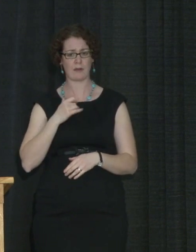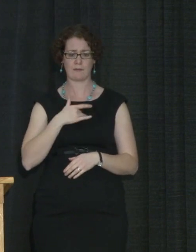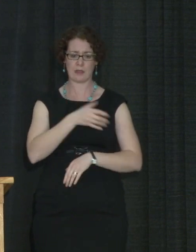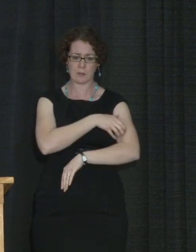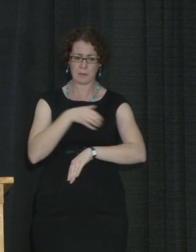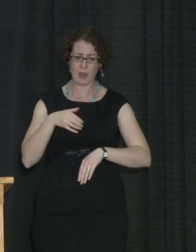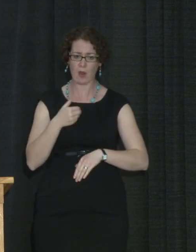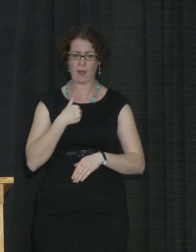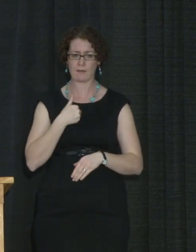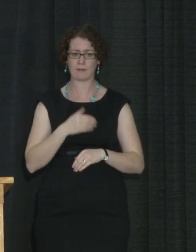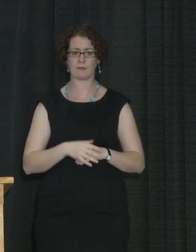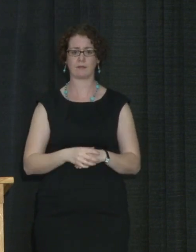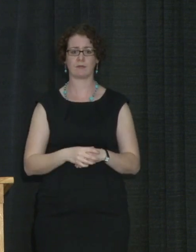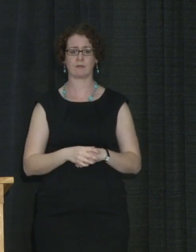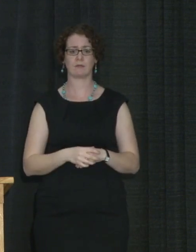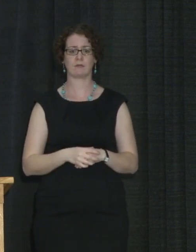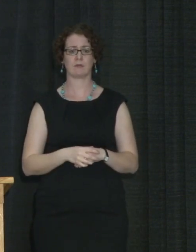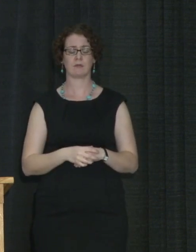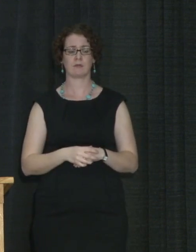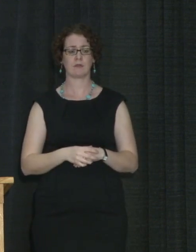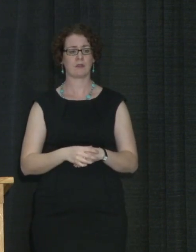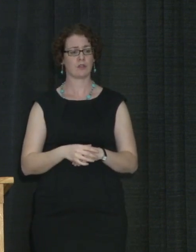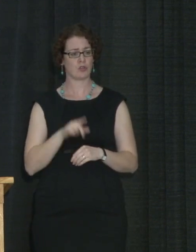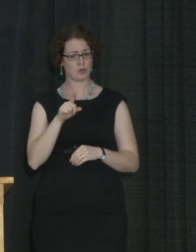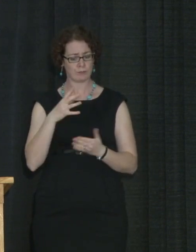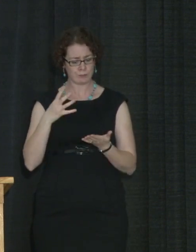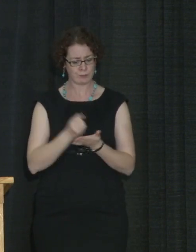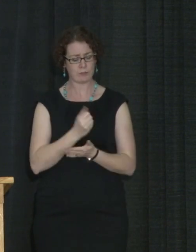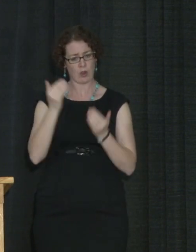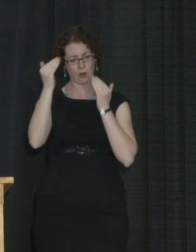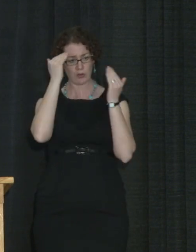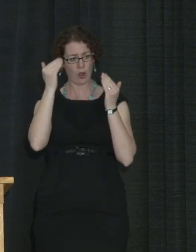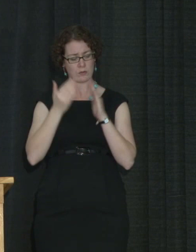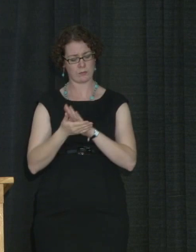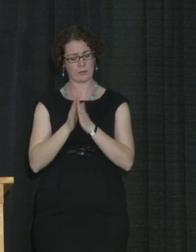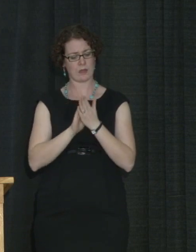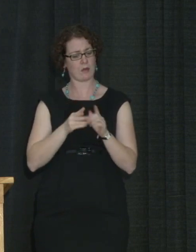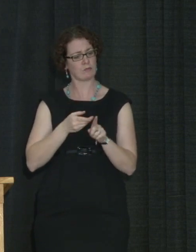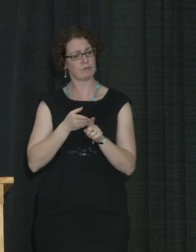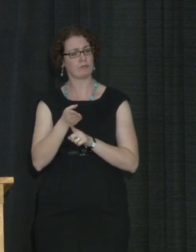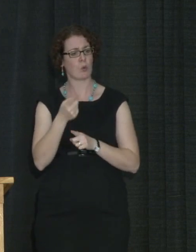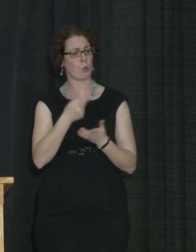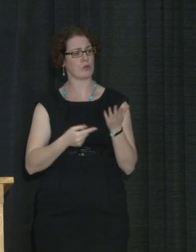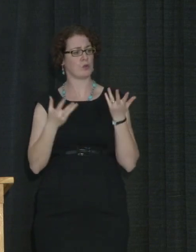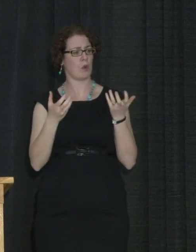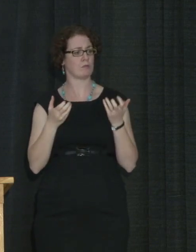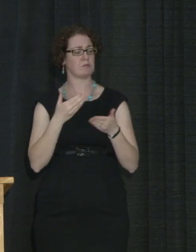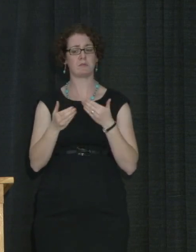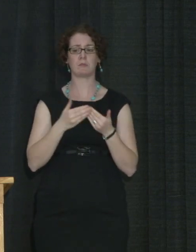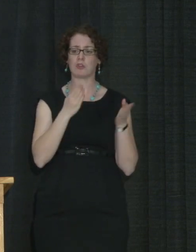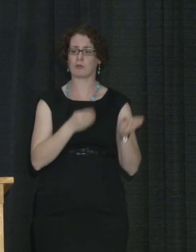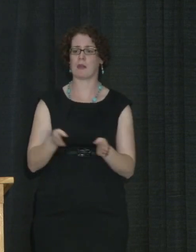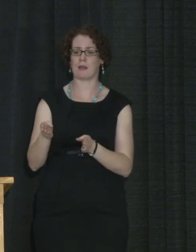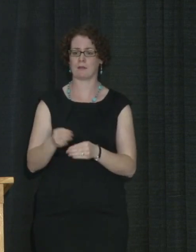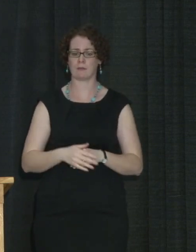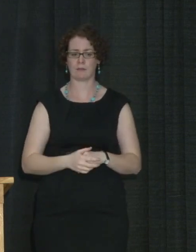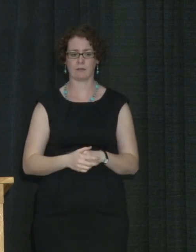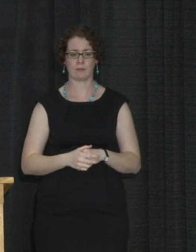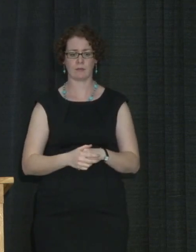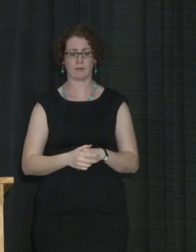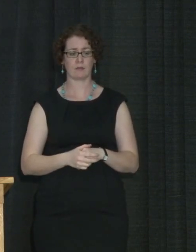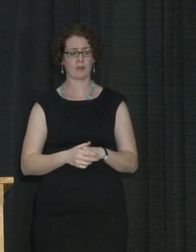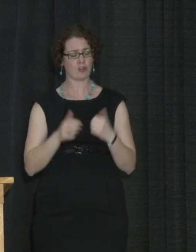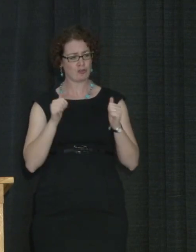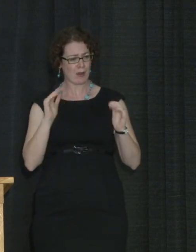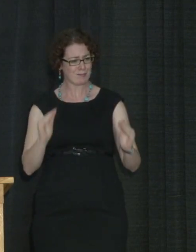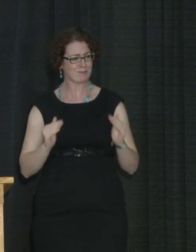empowered. It is in you to take your knowledge and create the career you desire, no matter what it is. Aim even higher